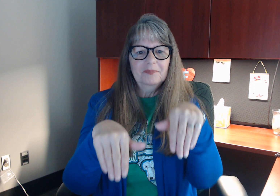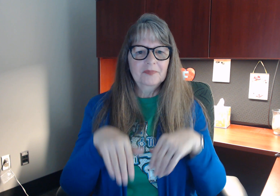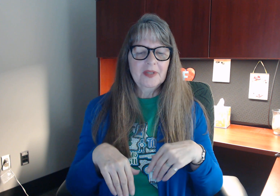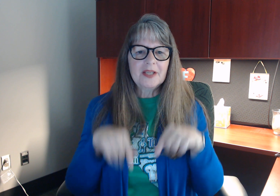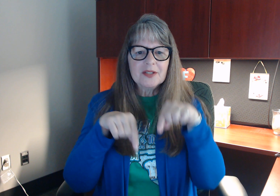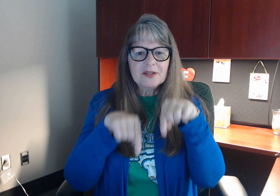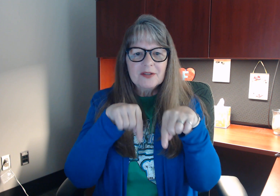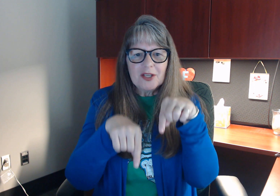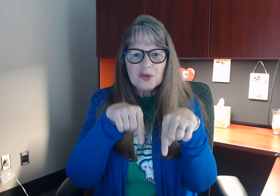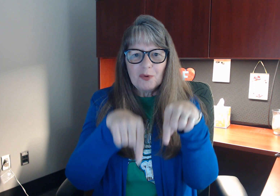because that's just more fun,